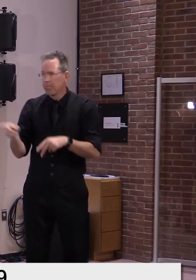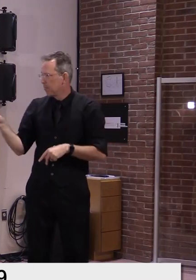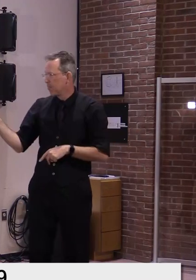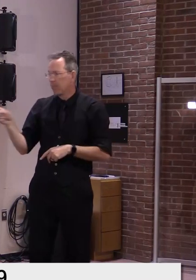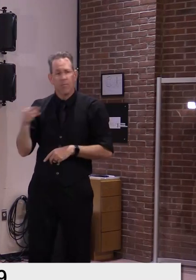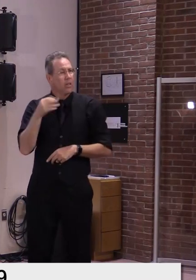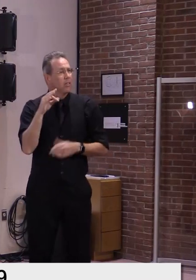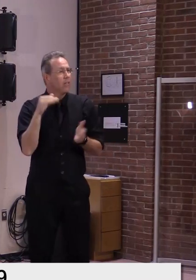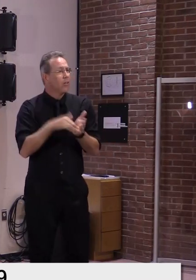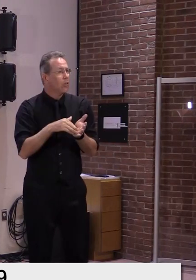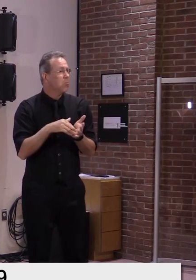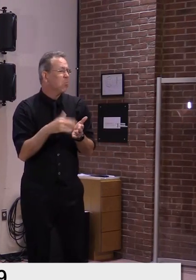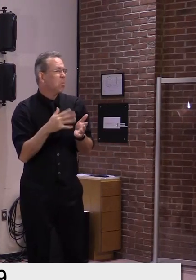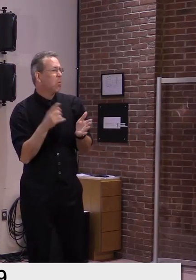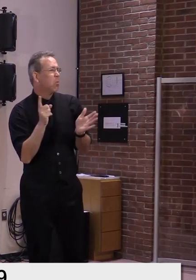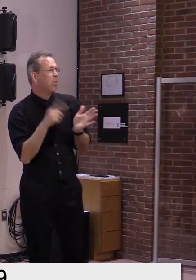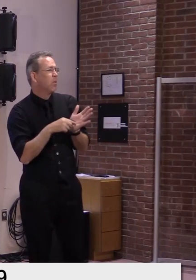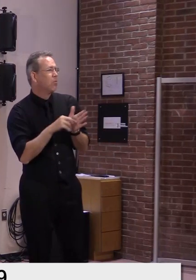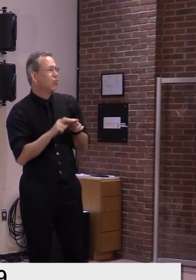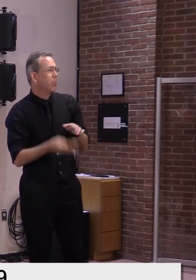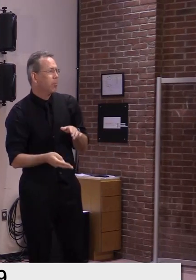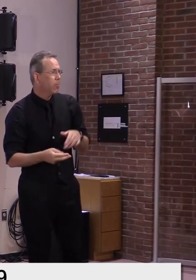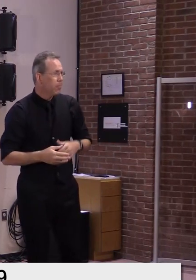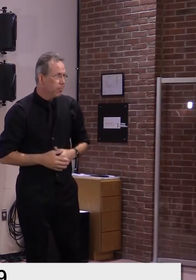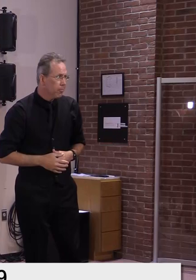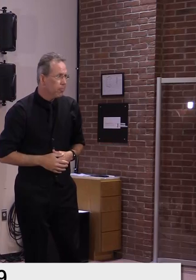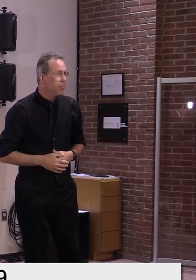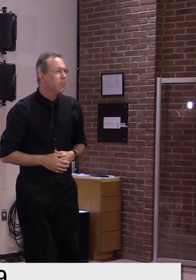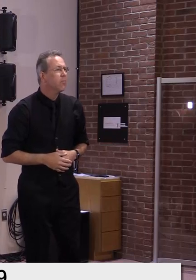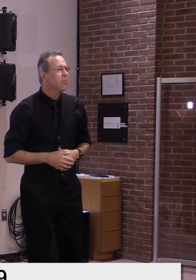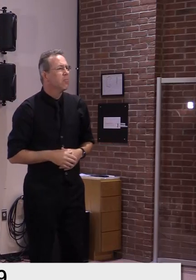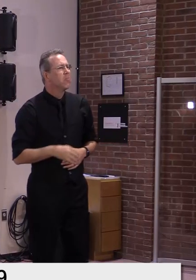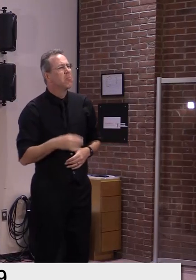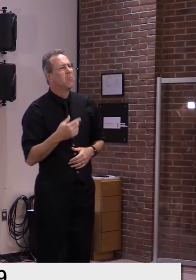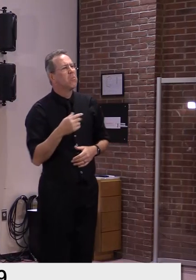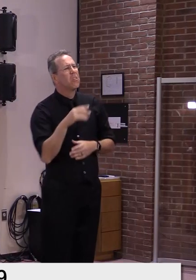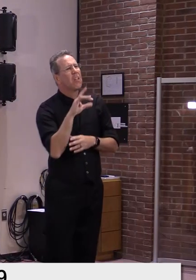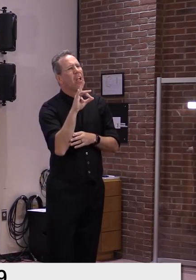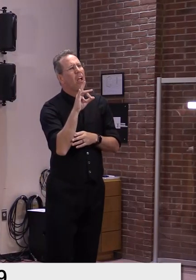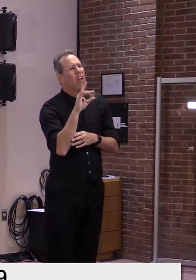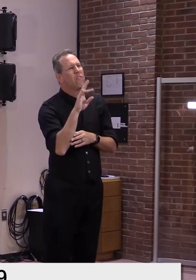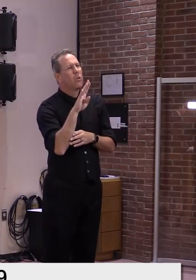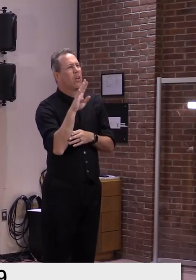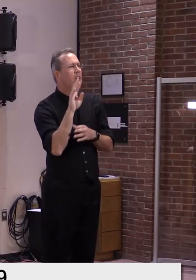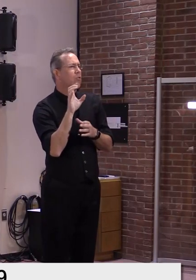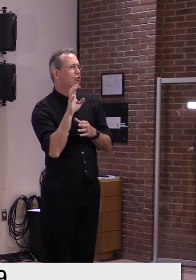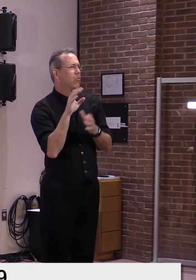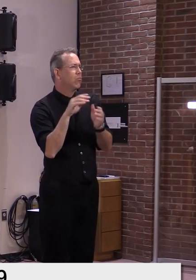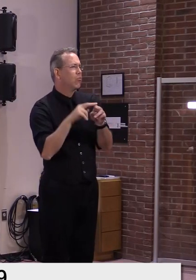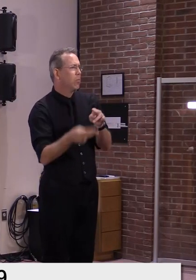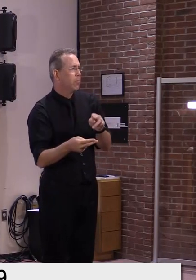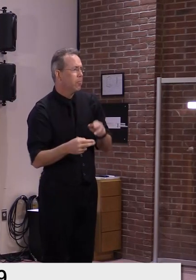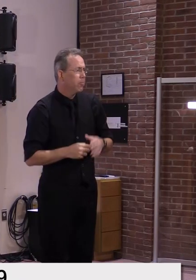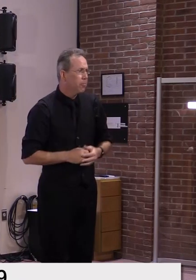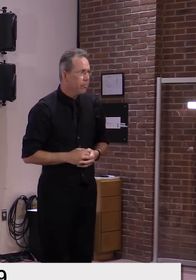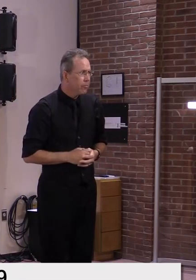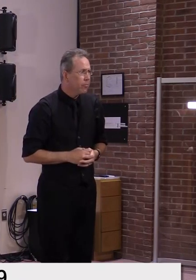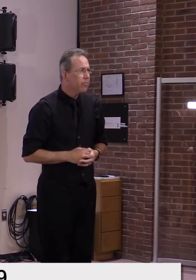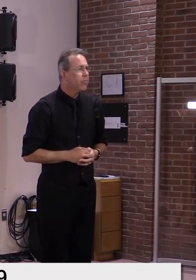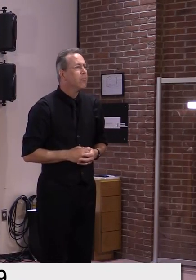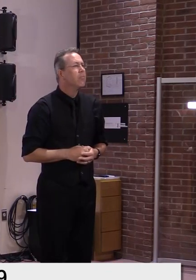of 8,400 cases compared to last week. And over the last 5 weeks, the region has improved